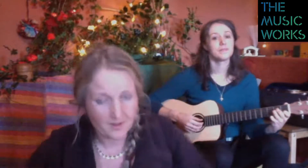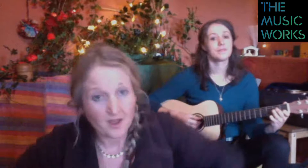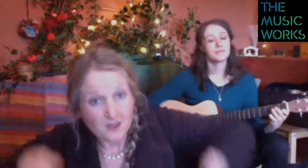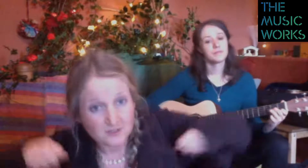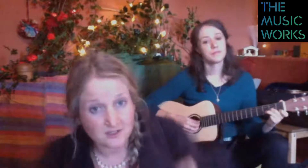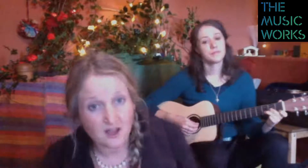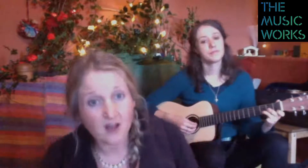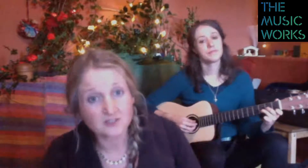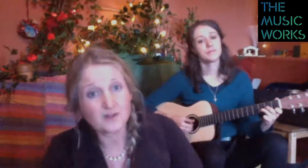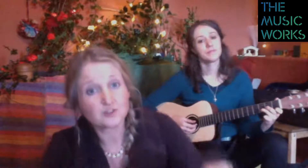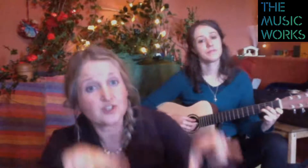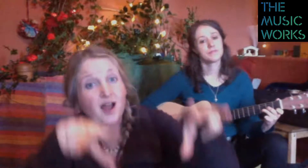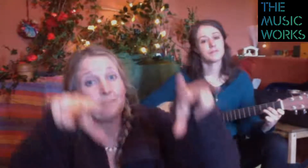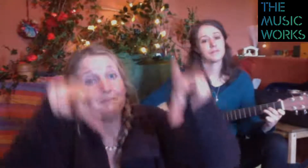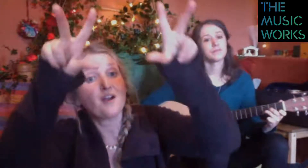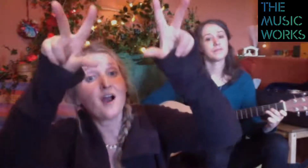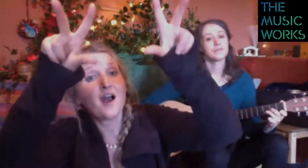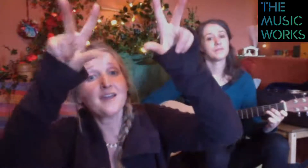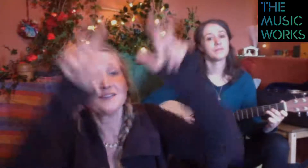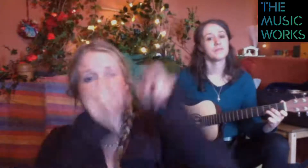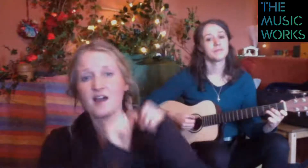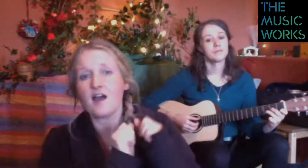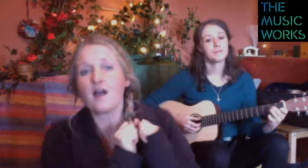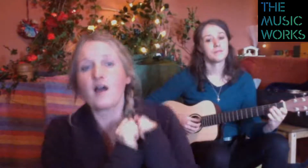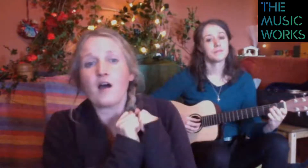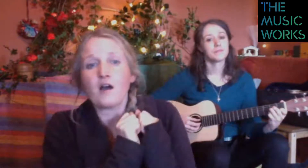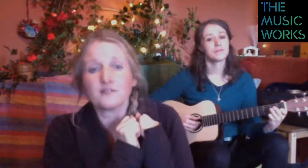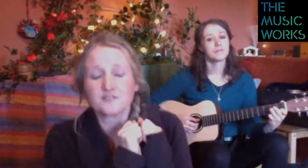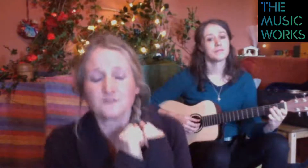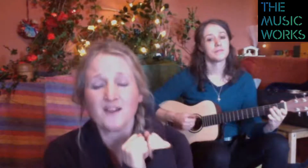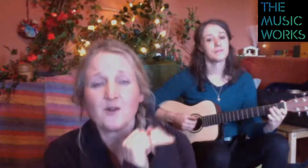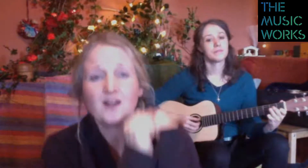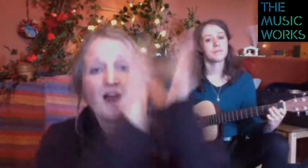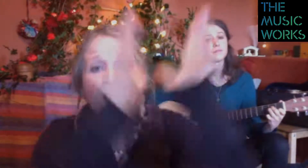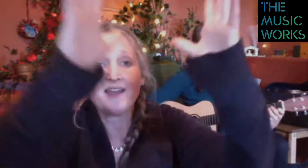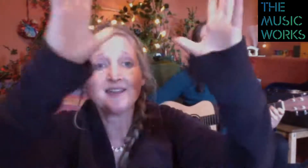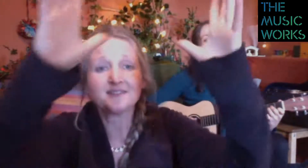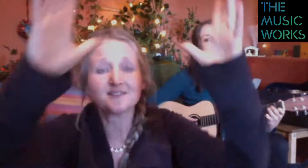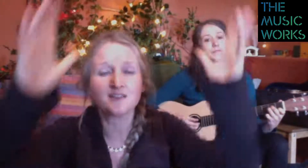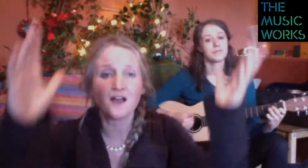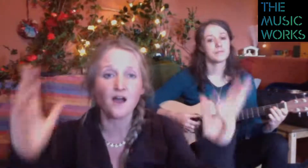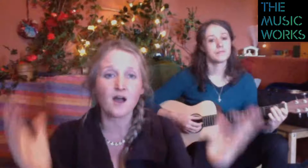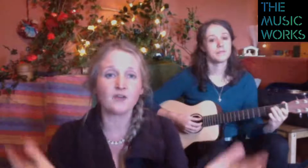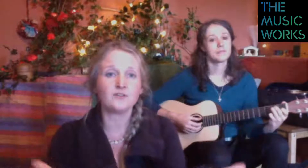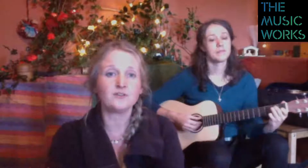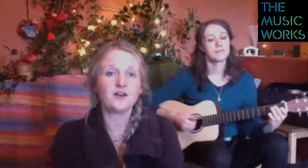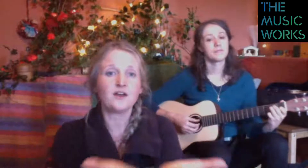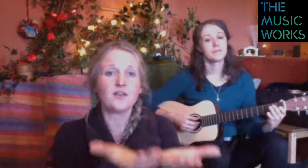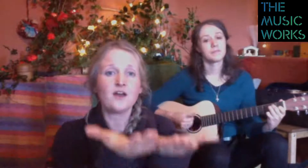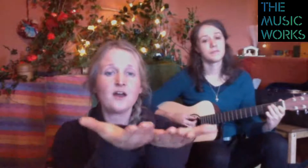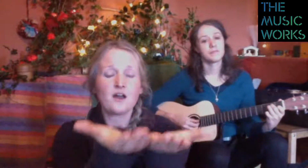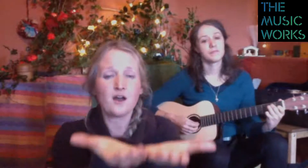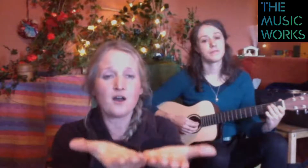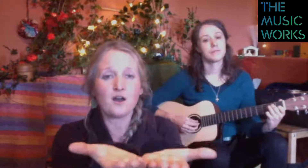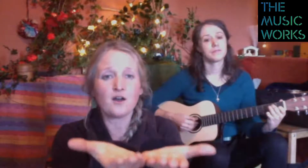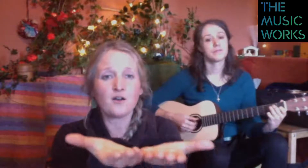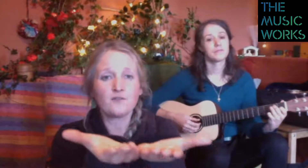moon. Stars will shine brighter, hearts feel lighter under the harvest. this.